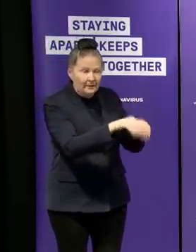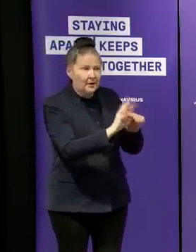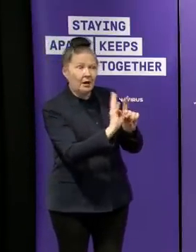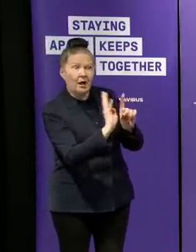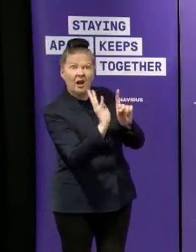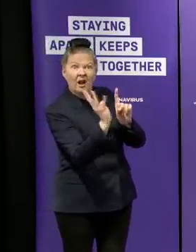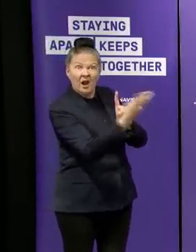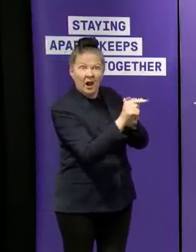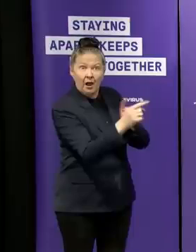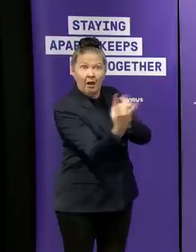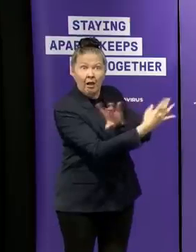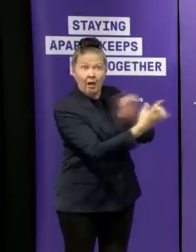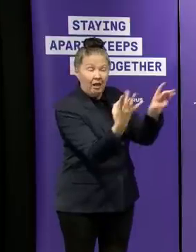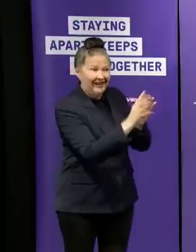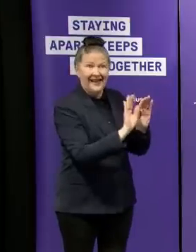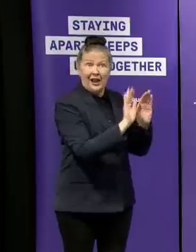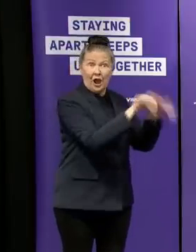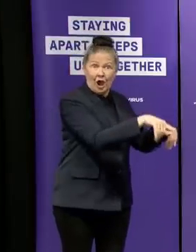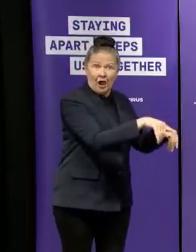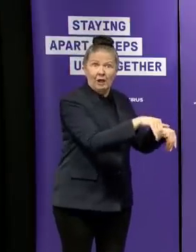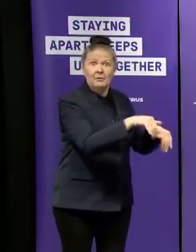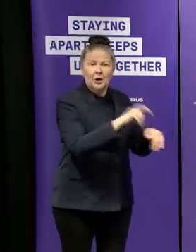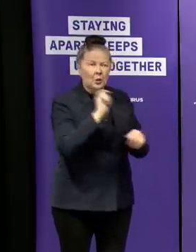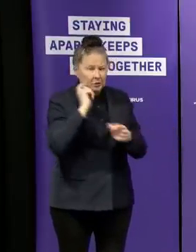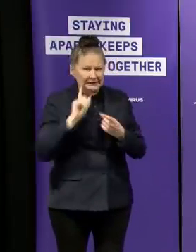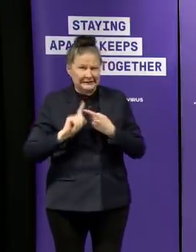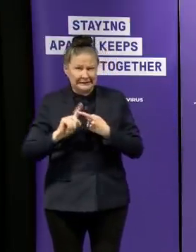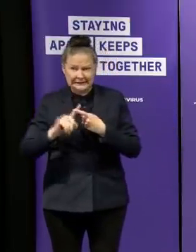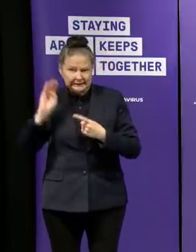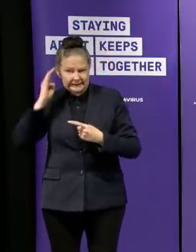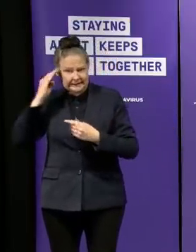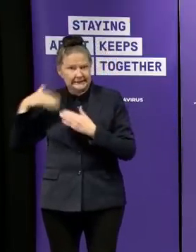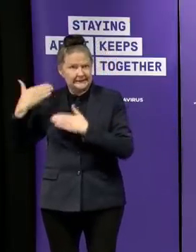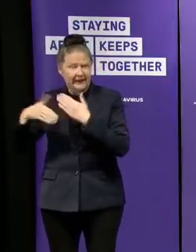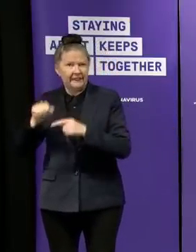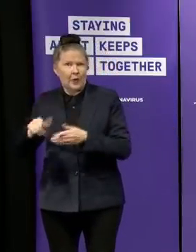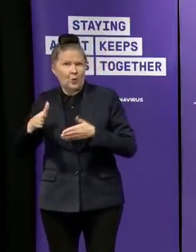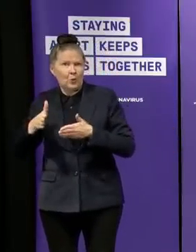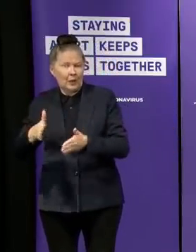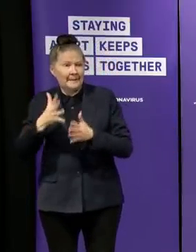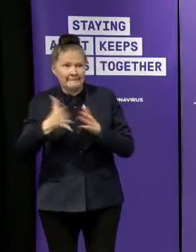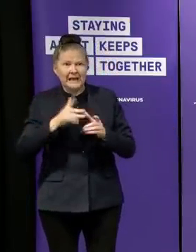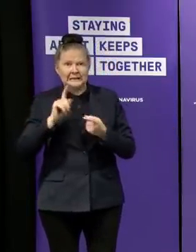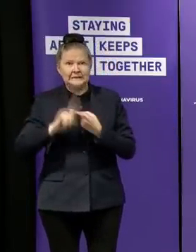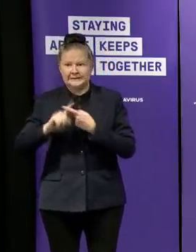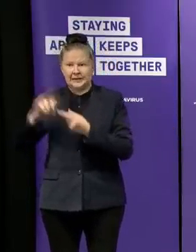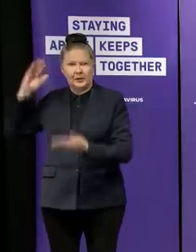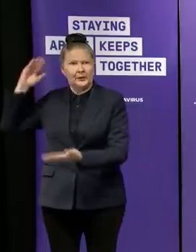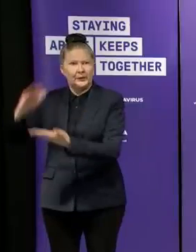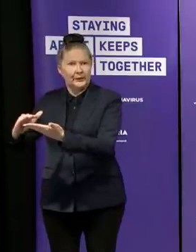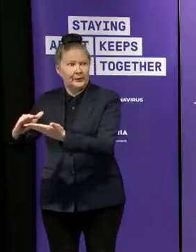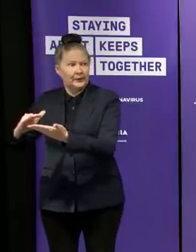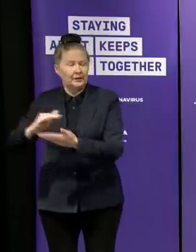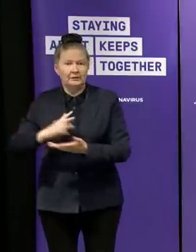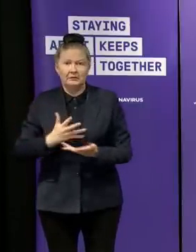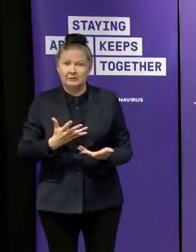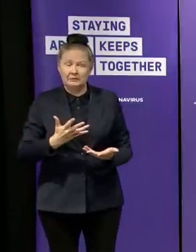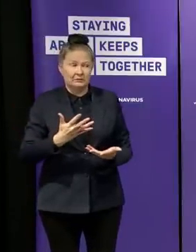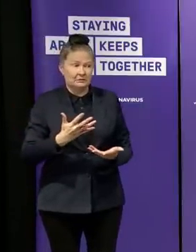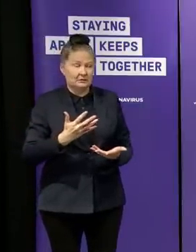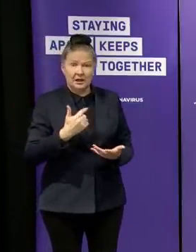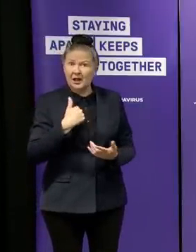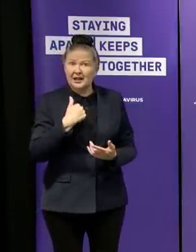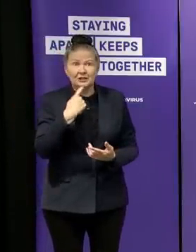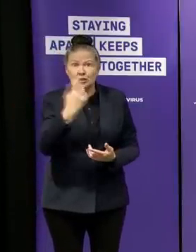is a feature now because numbers are low, and it will continue to be a feature. And that will mean, I apologise in advance, that means that there will